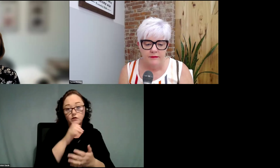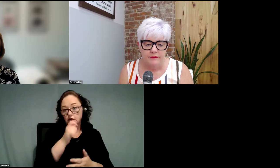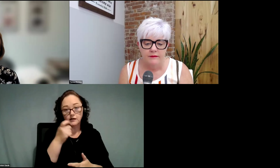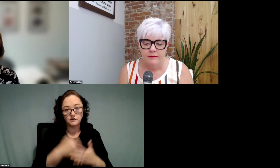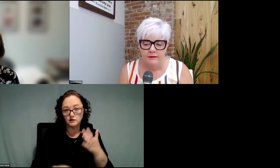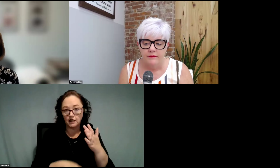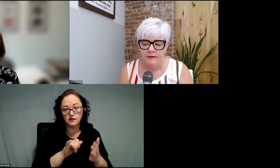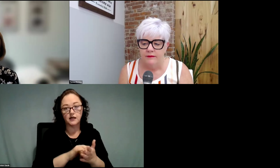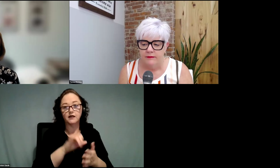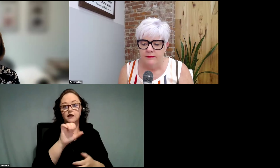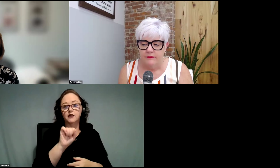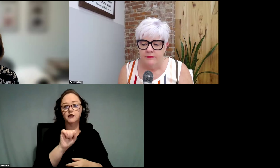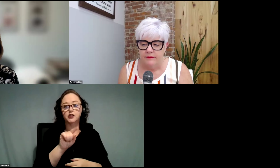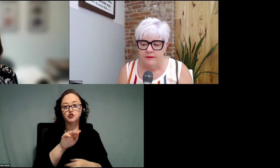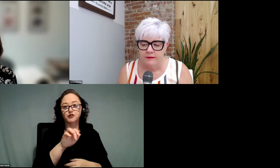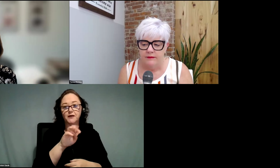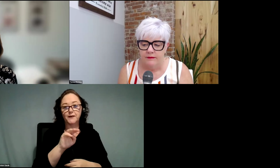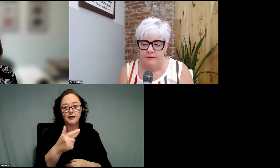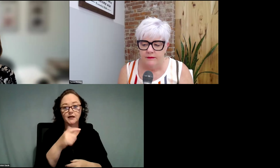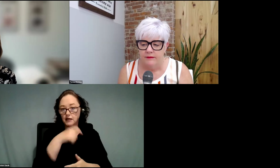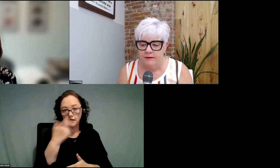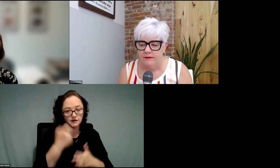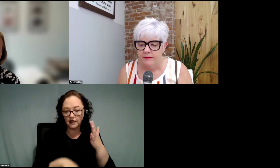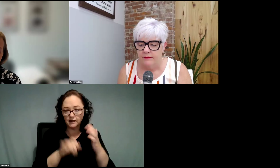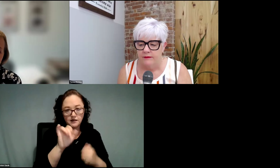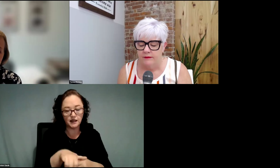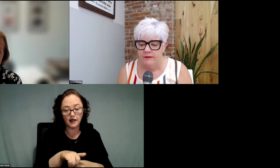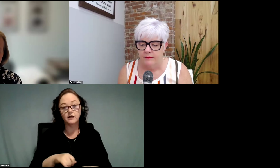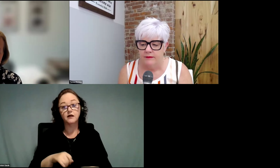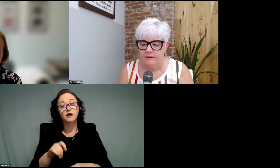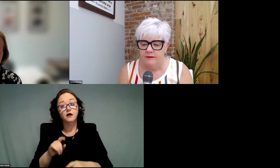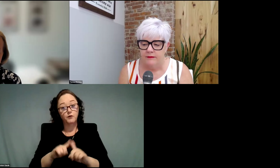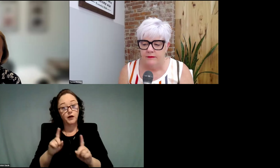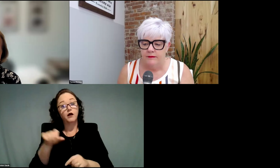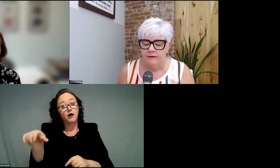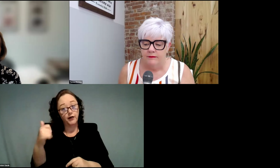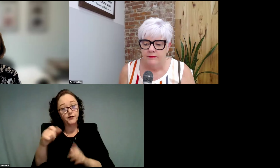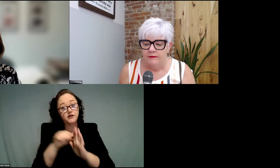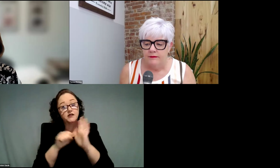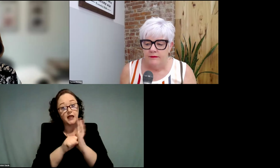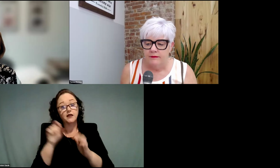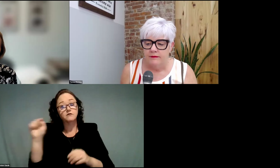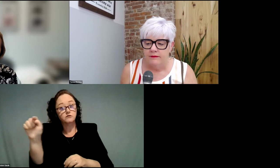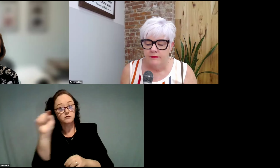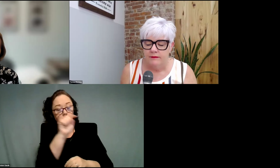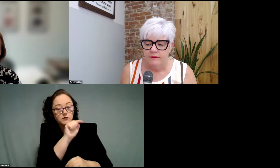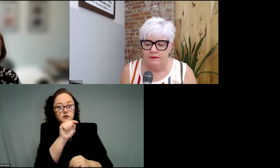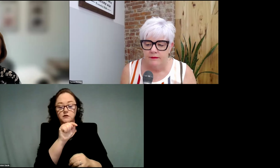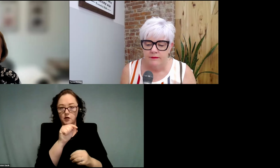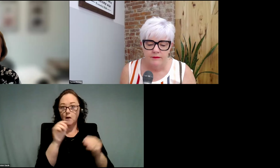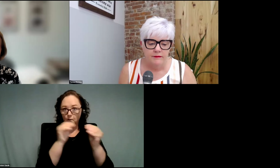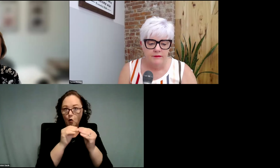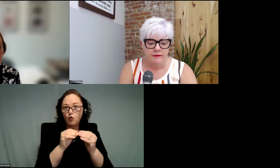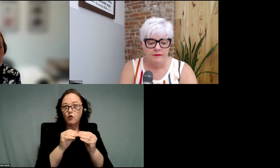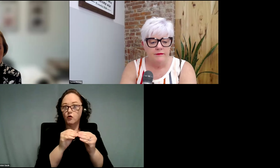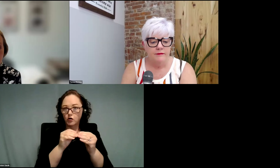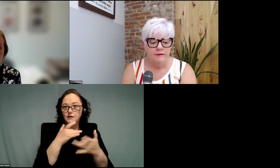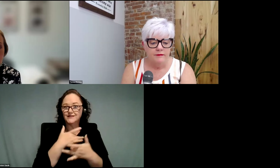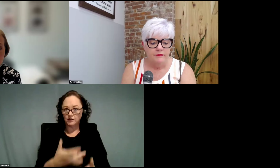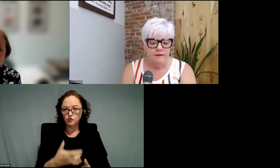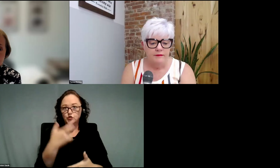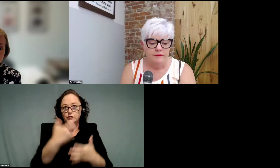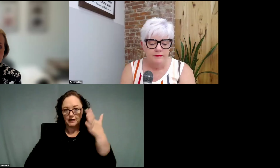that fact too. Many other states are increasingly taxing the sales of digital products. And if you live in the city of Chicago, you might be aware